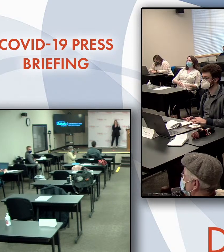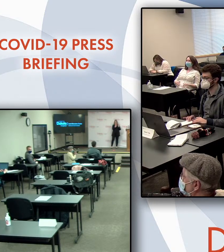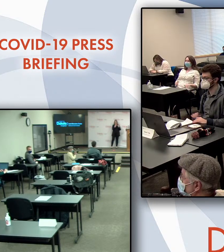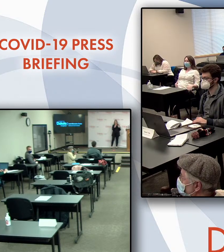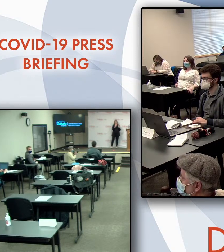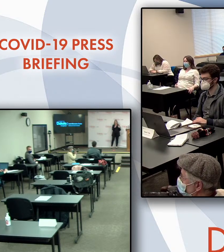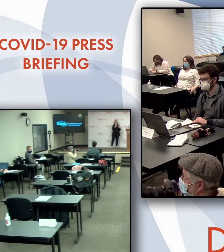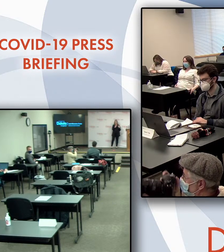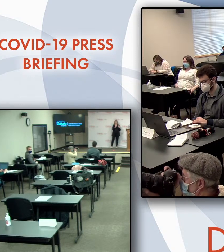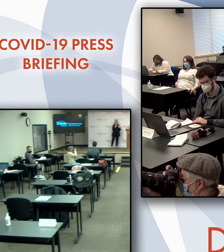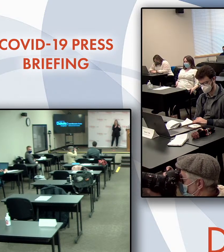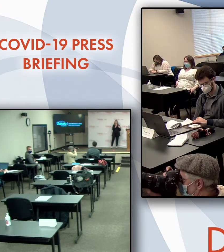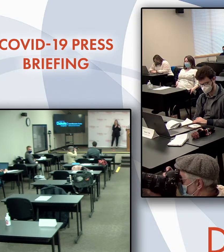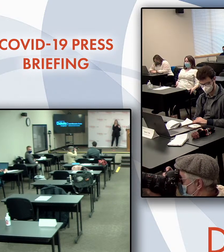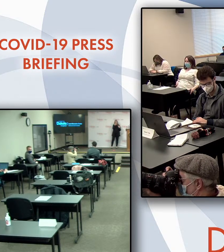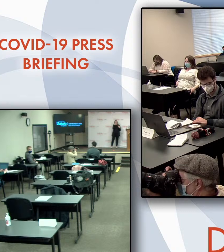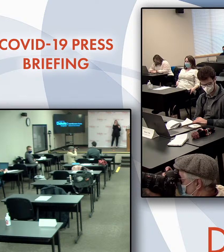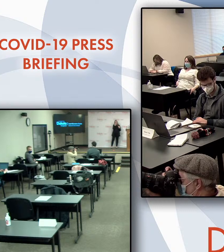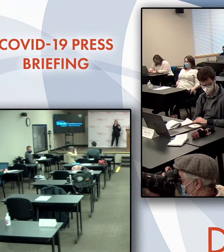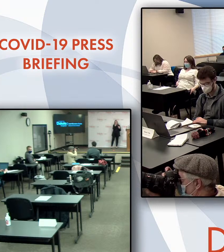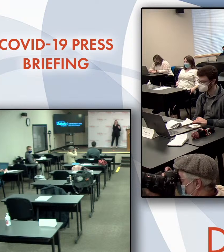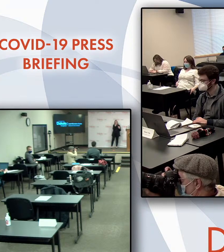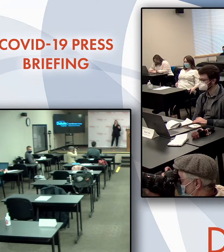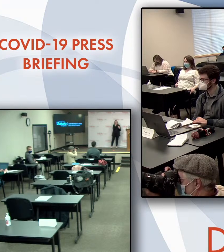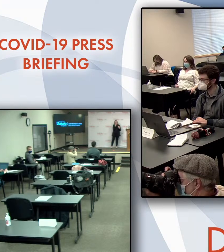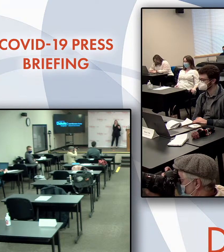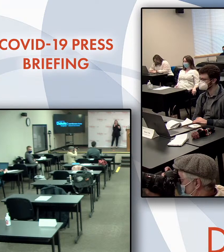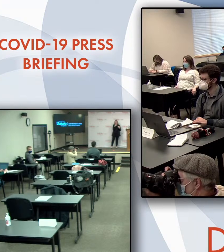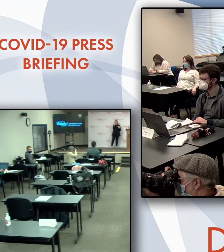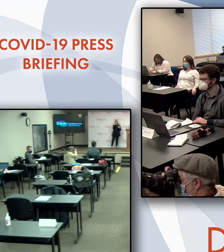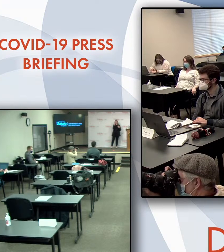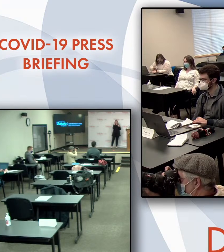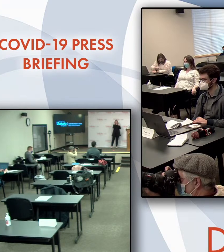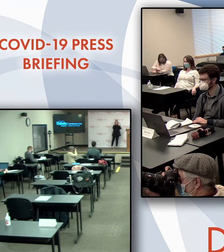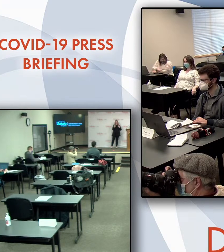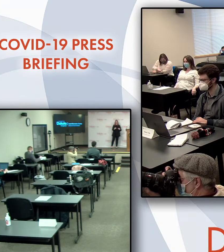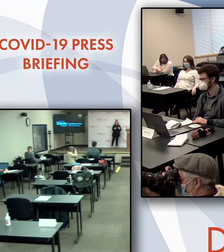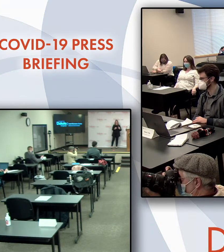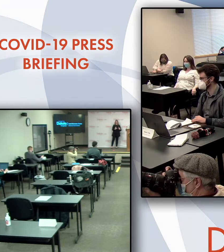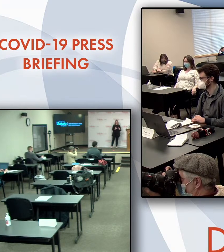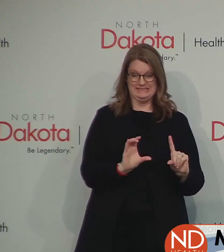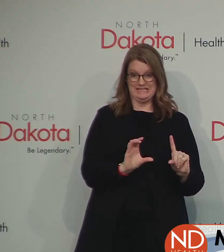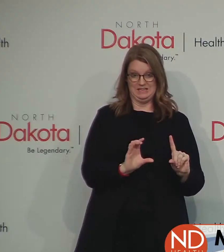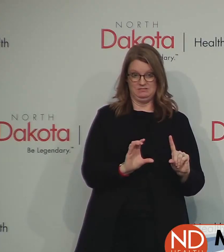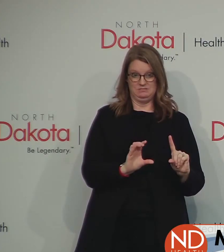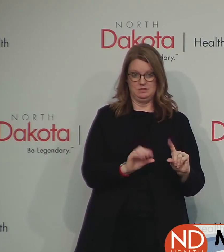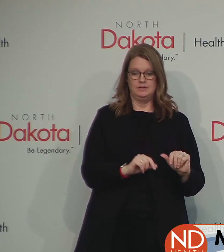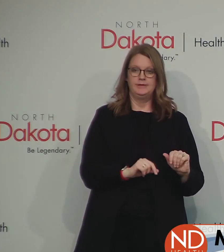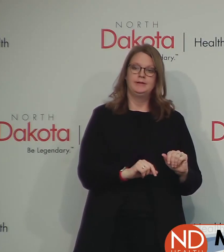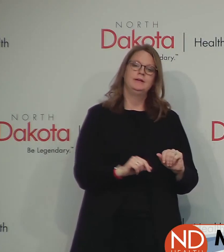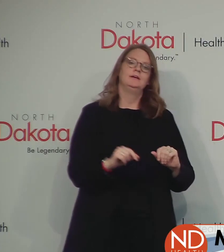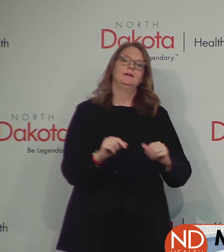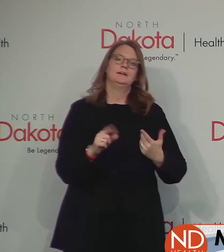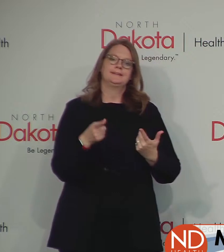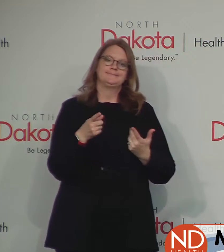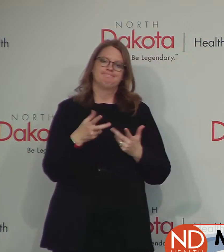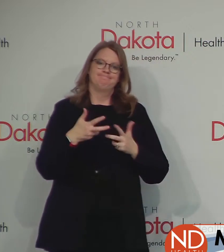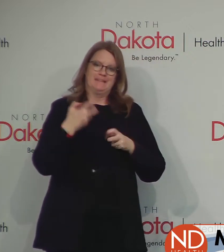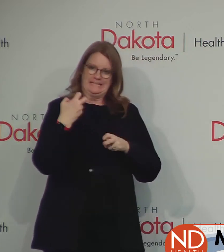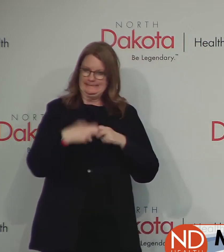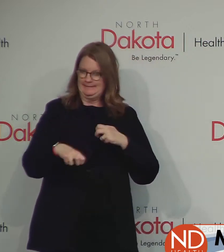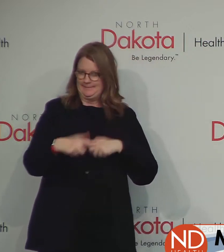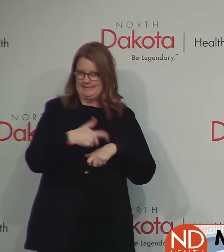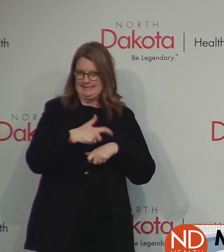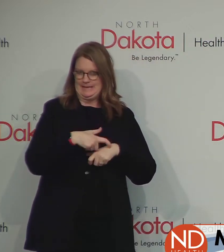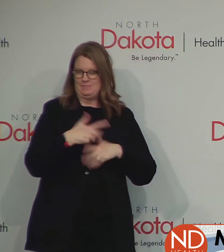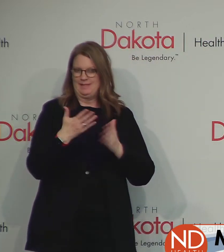Any idea or any rough idea when we could get to 1C? I always have a hard time when people ask